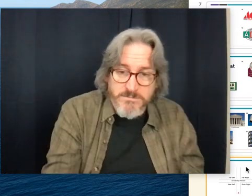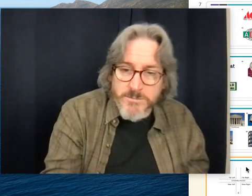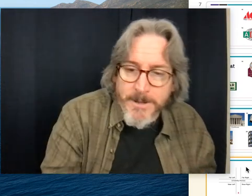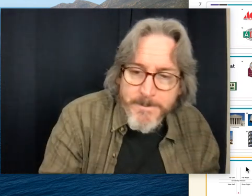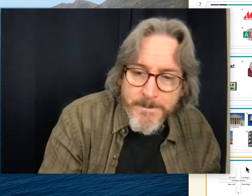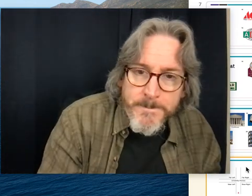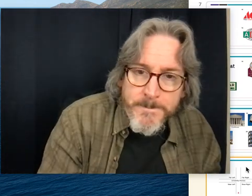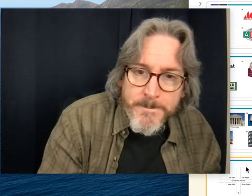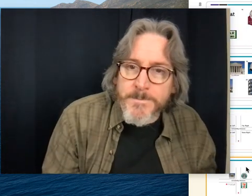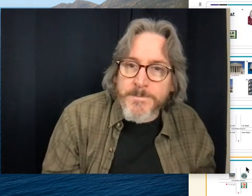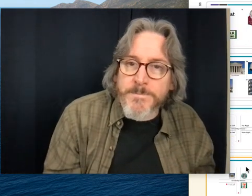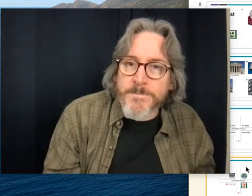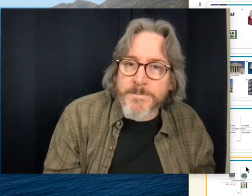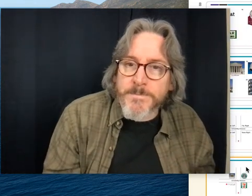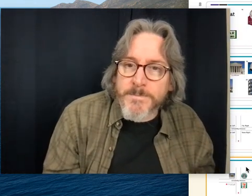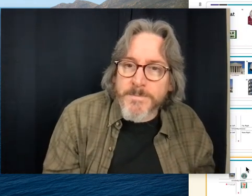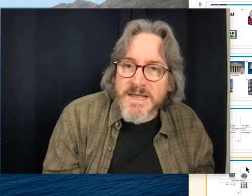Okay.